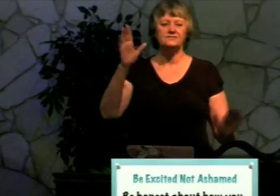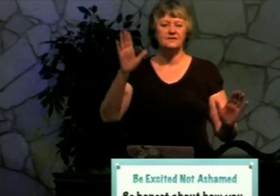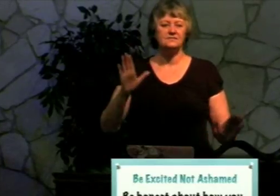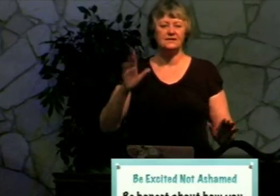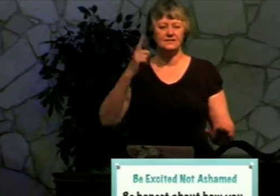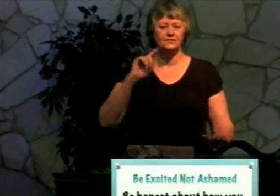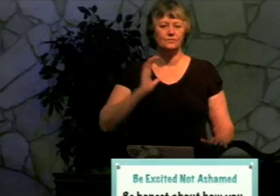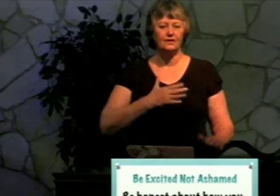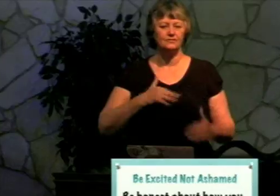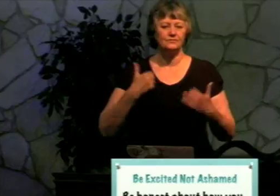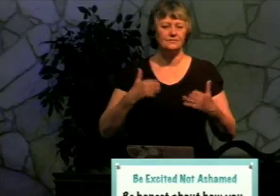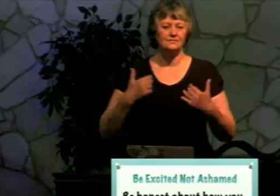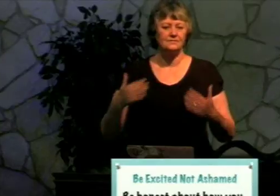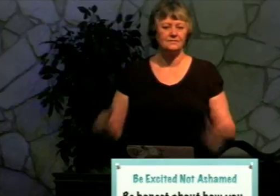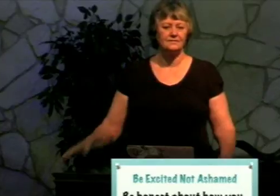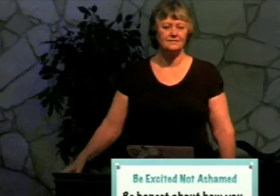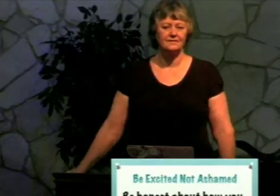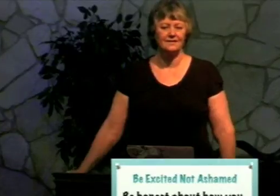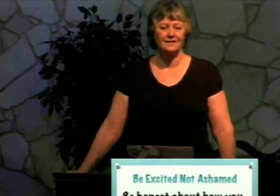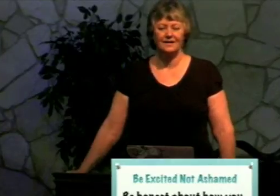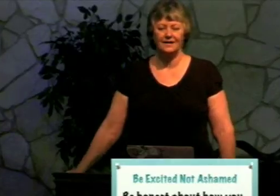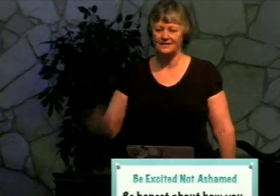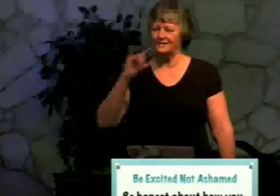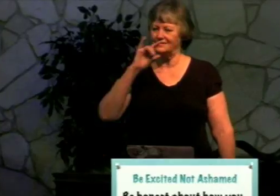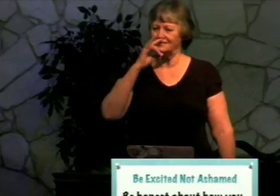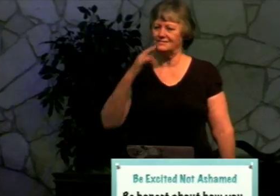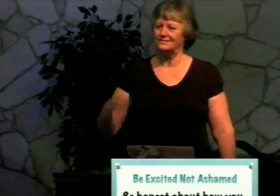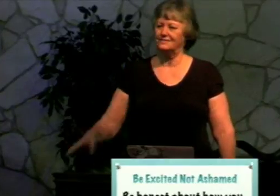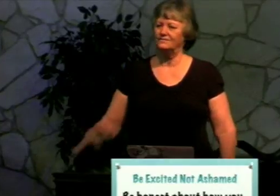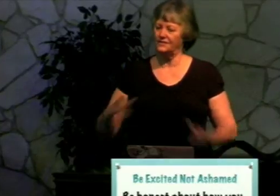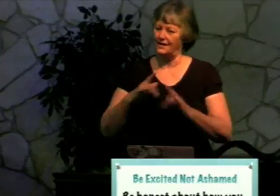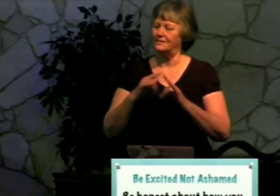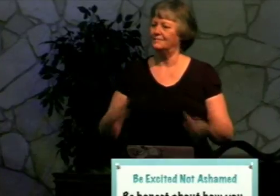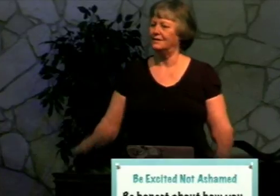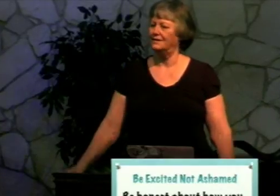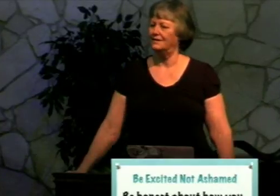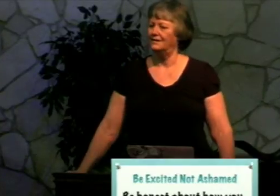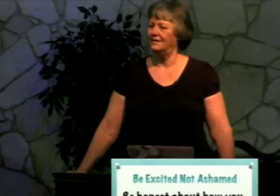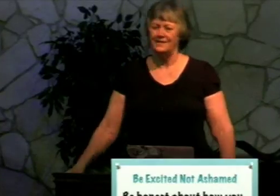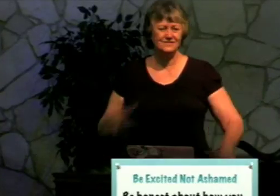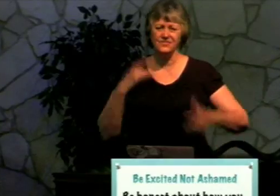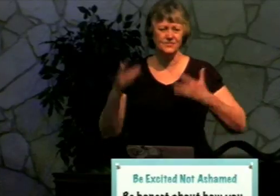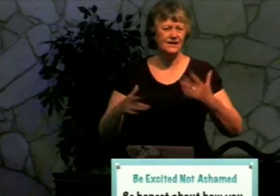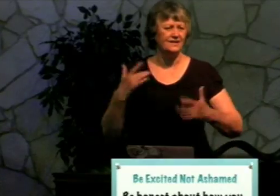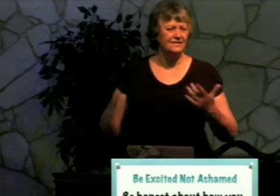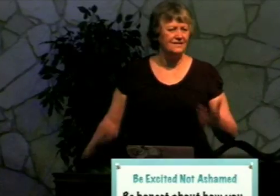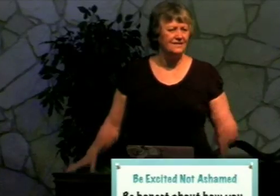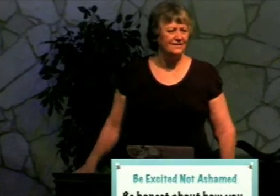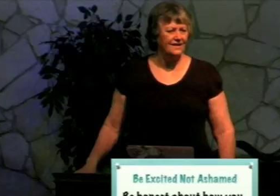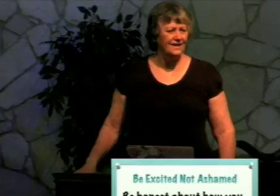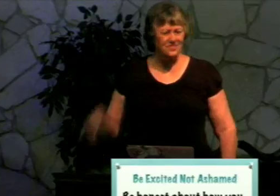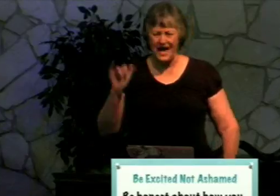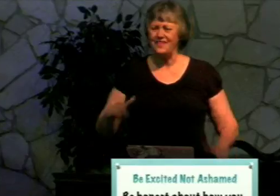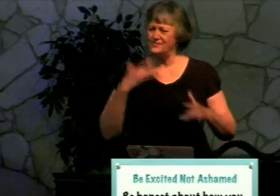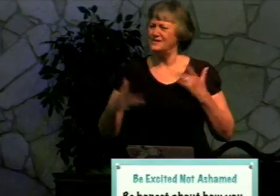on Sunday to our youth, our kids. For camp. That's a thrill. That thrills